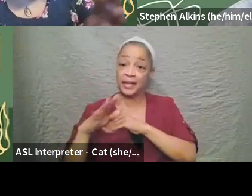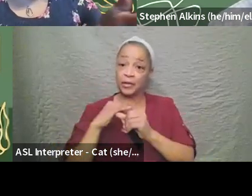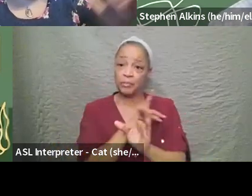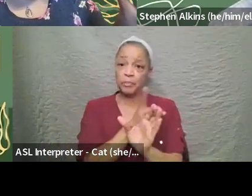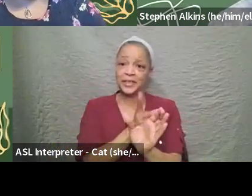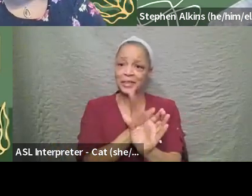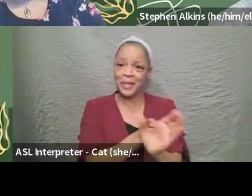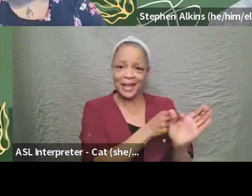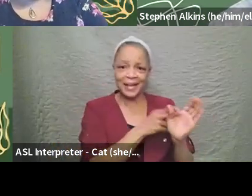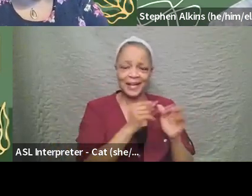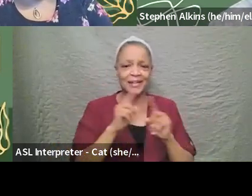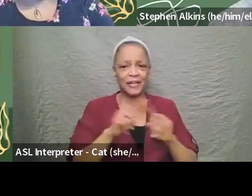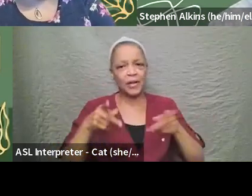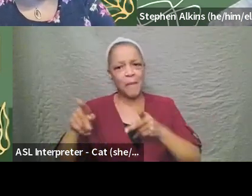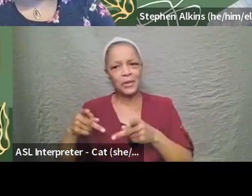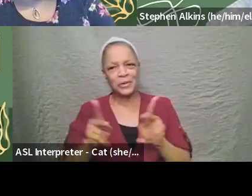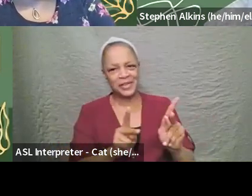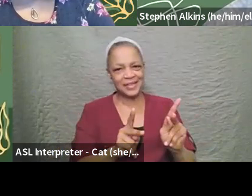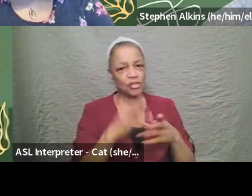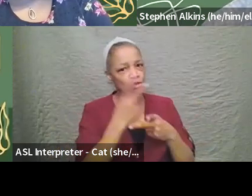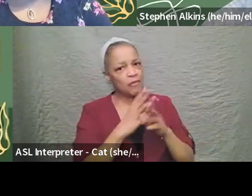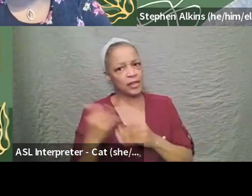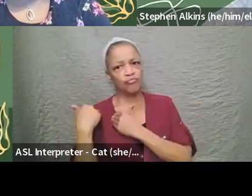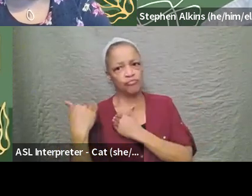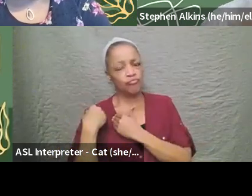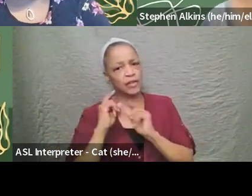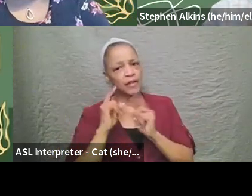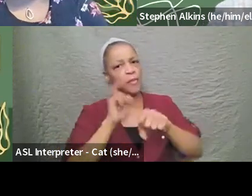participate in these opportunities.